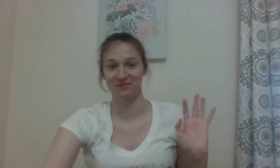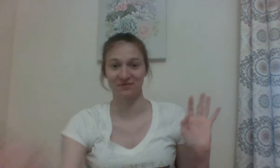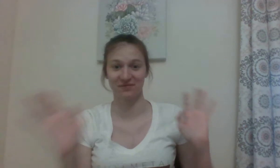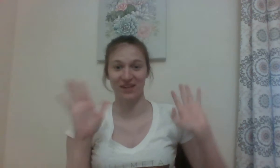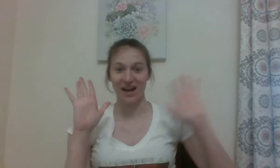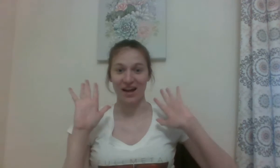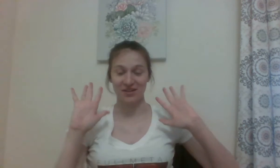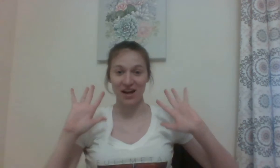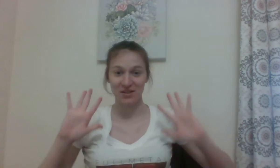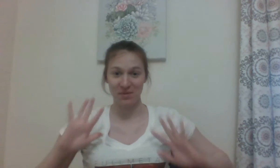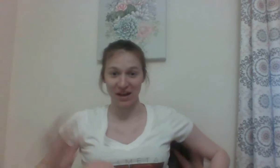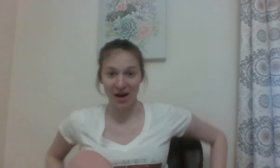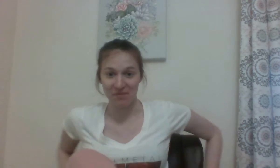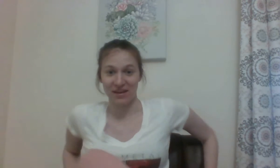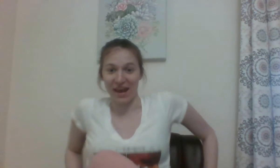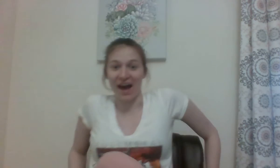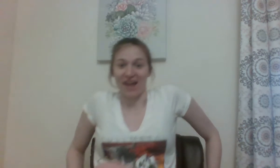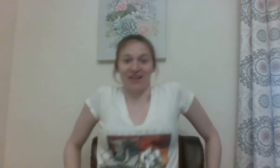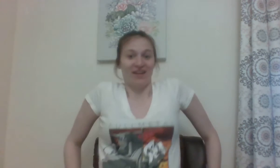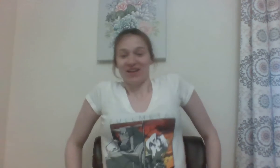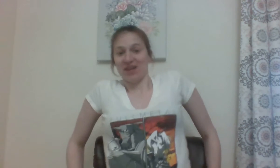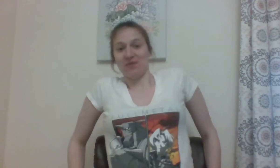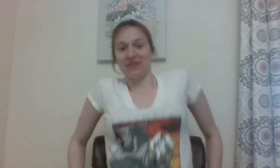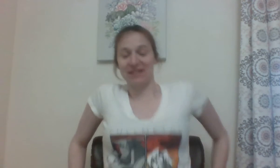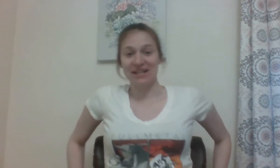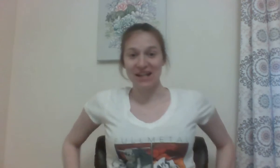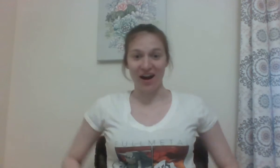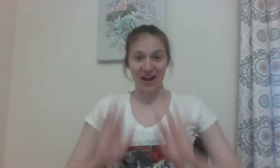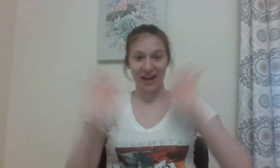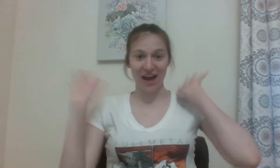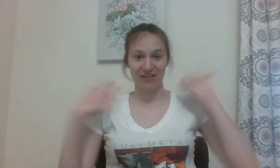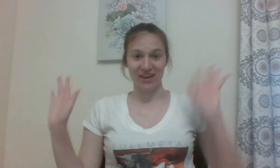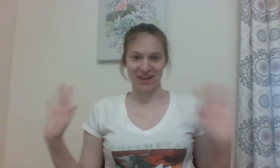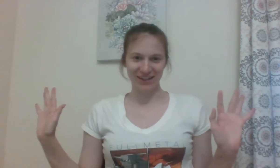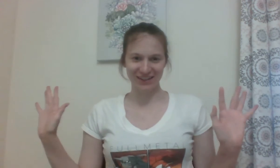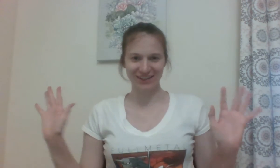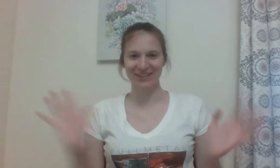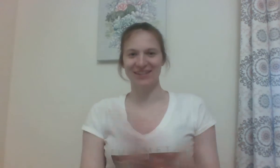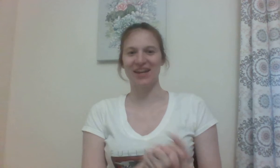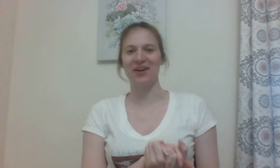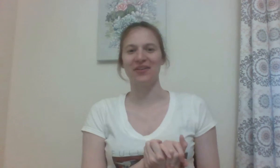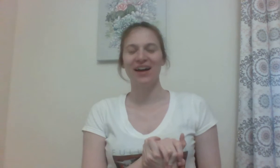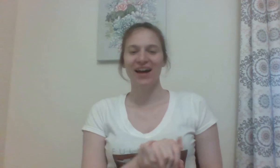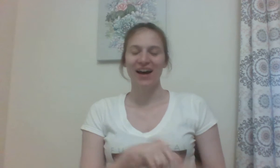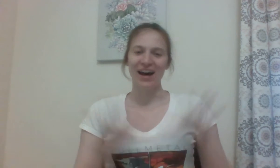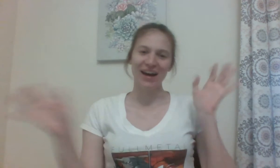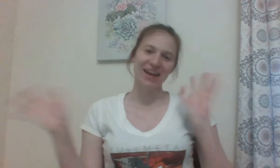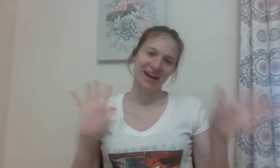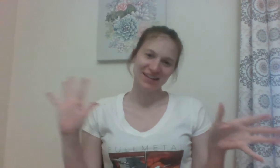I tried to pick up the cat. He was not having it. So, hi guys.